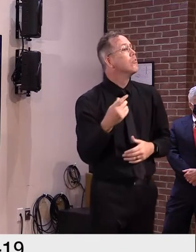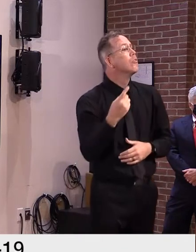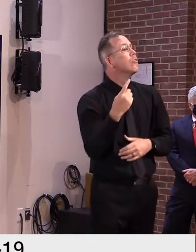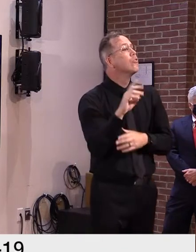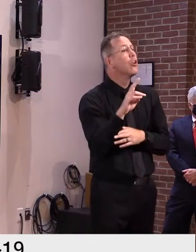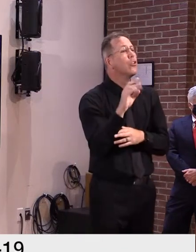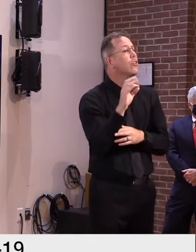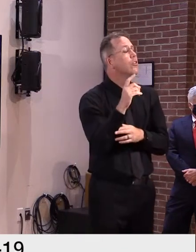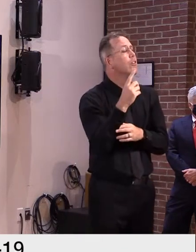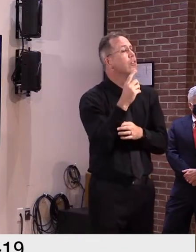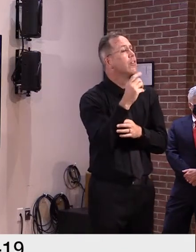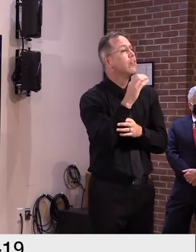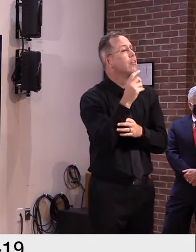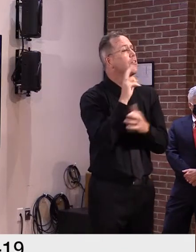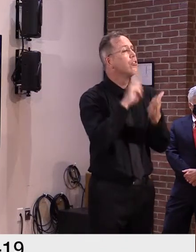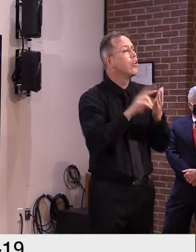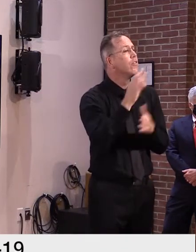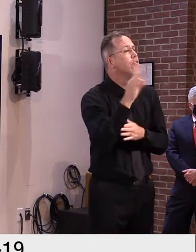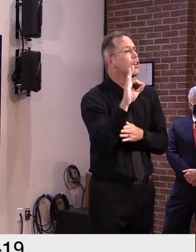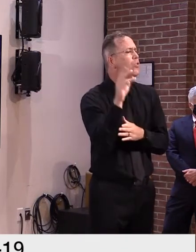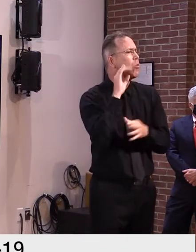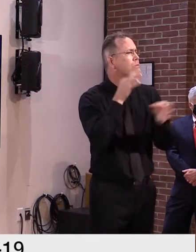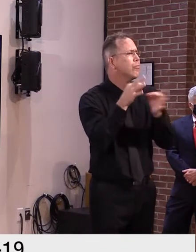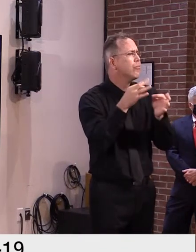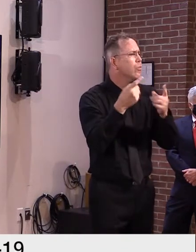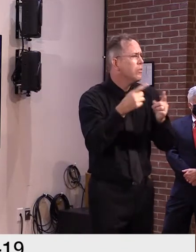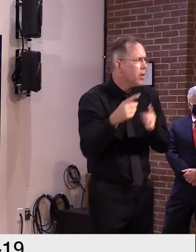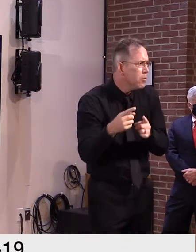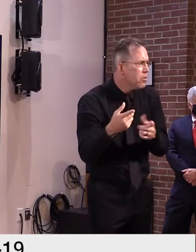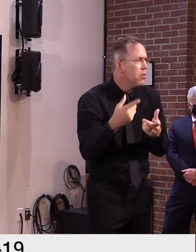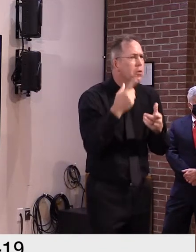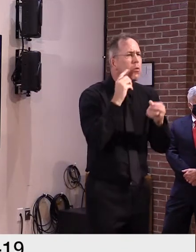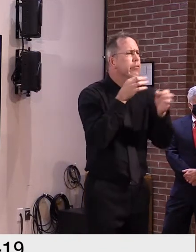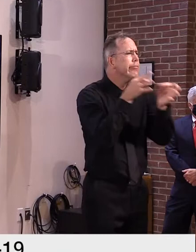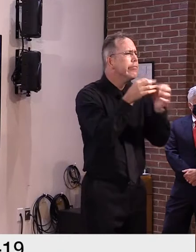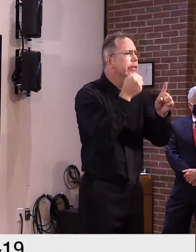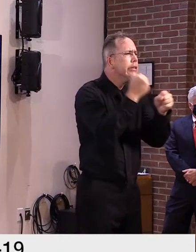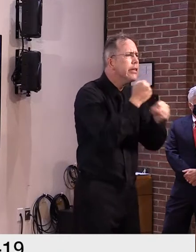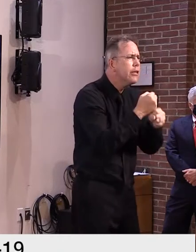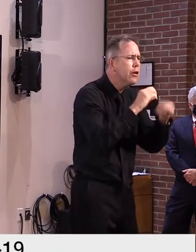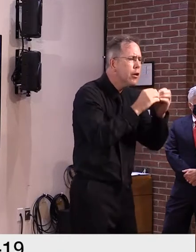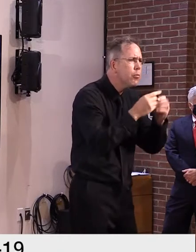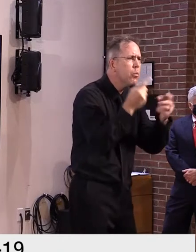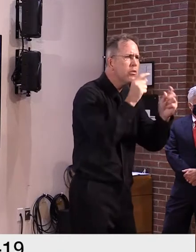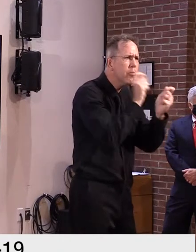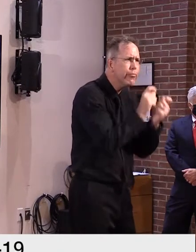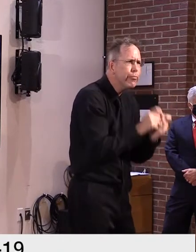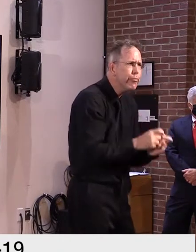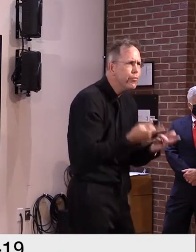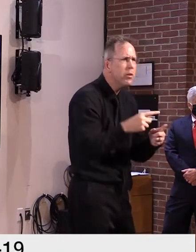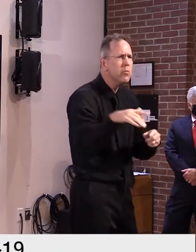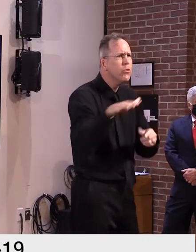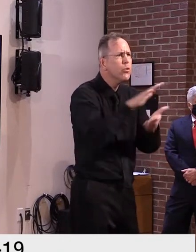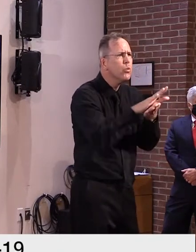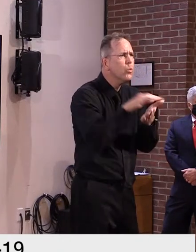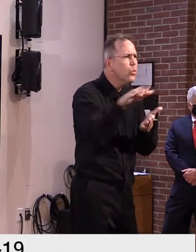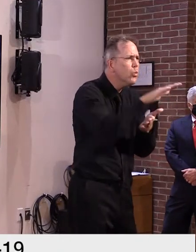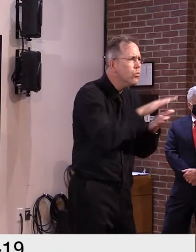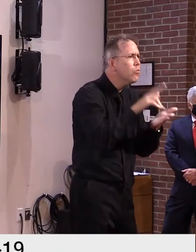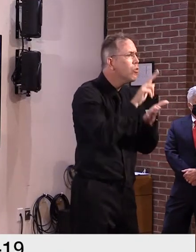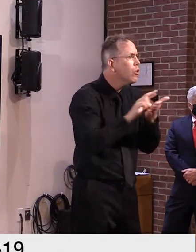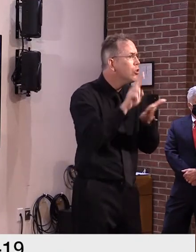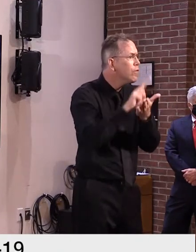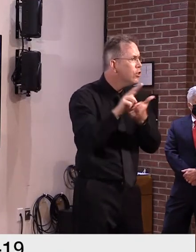know where all our schools are right now in terms of weaning off from hybrid learning. But what I'm